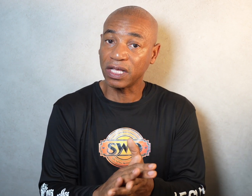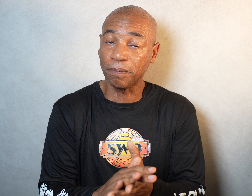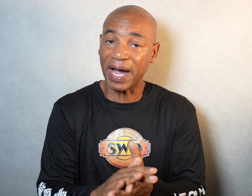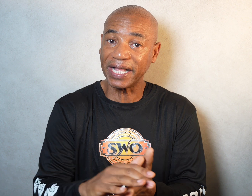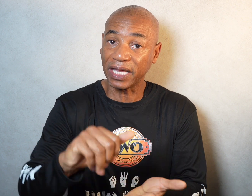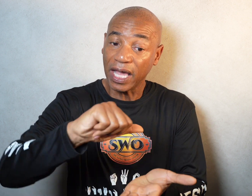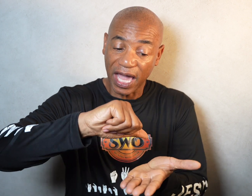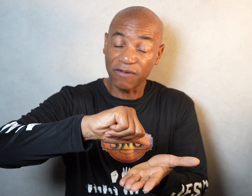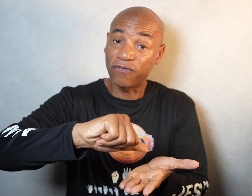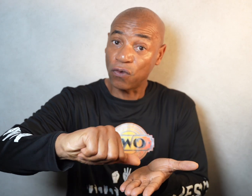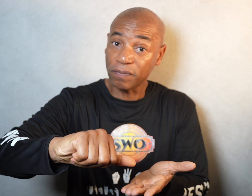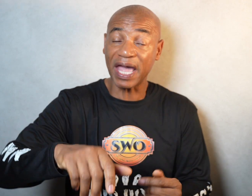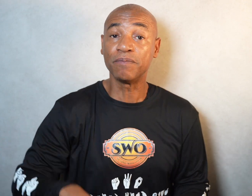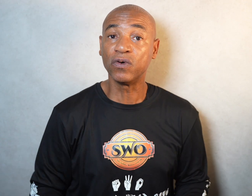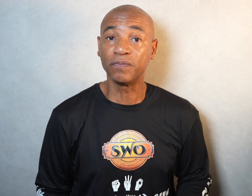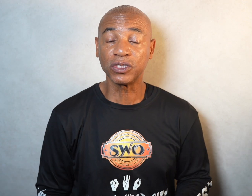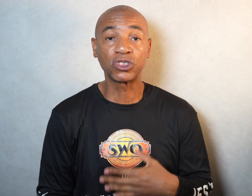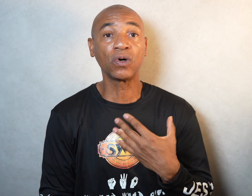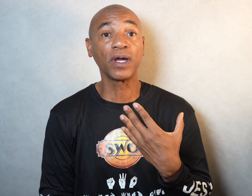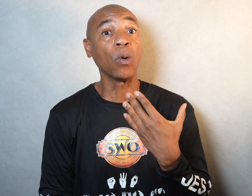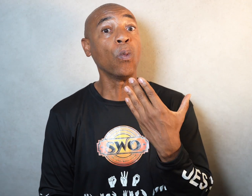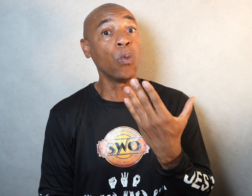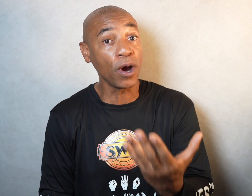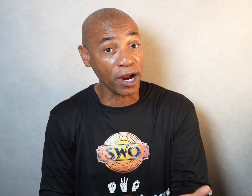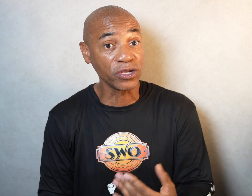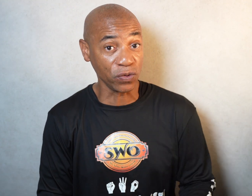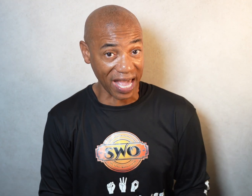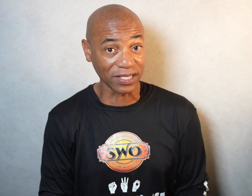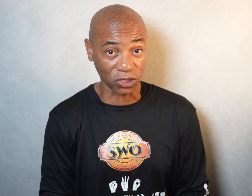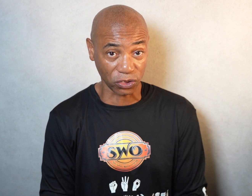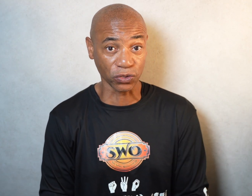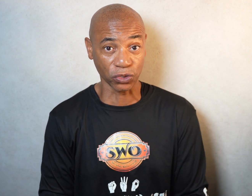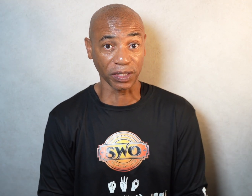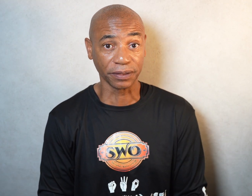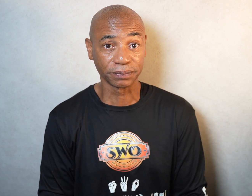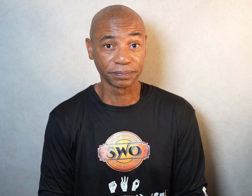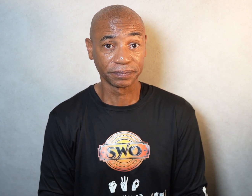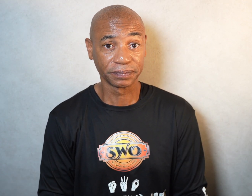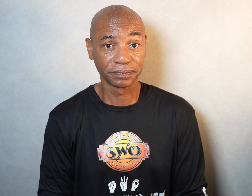the body and form that movement showing where you had the surgery.